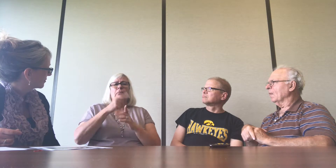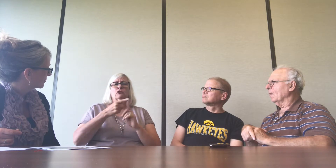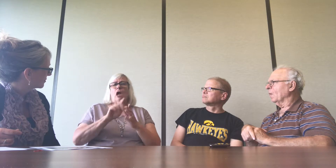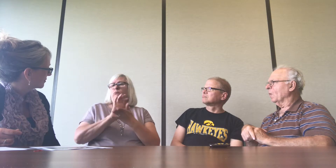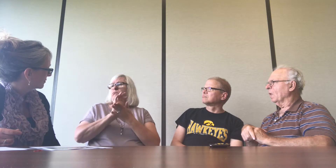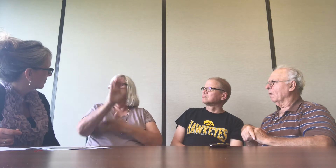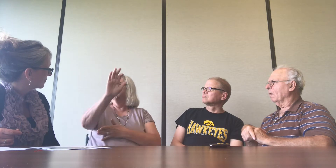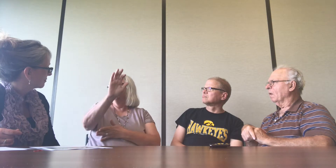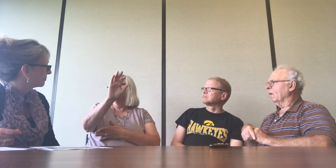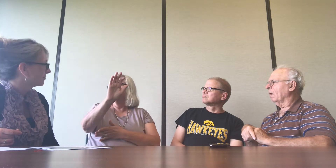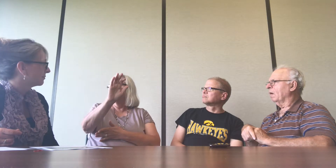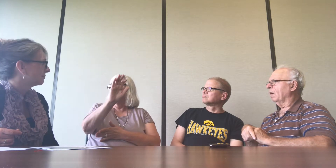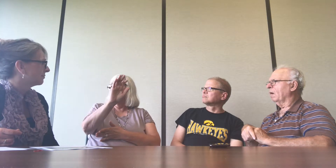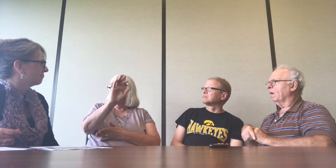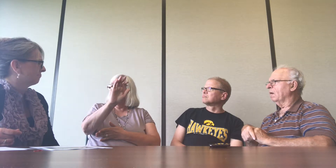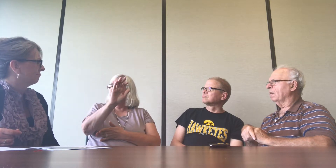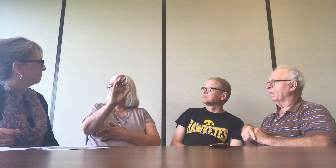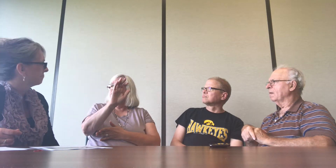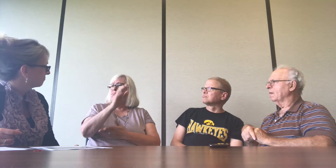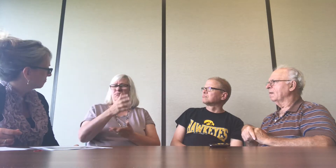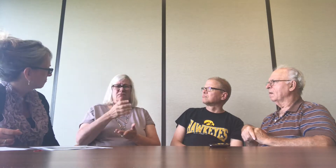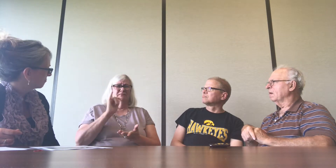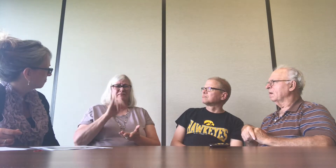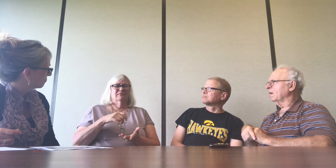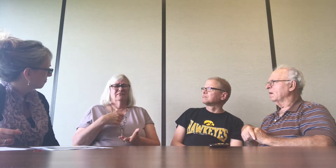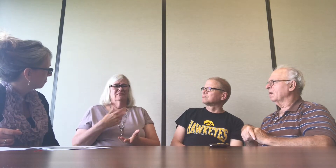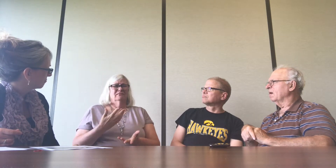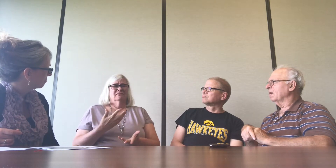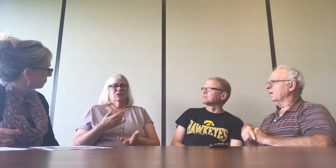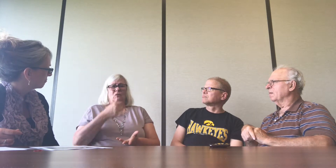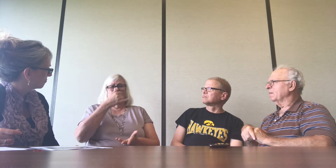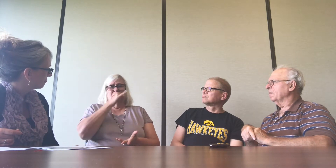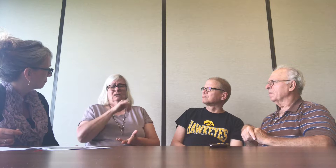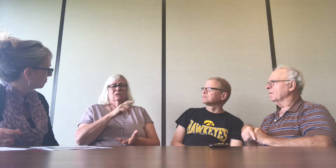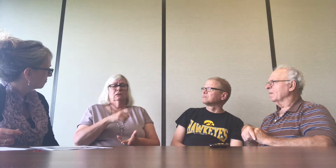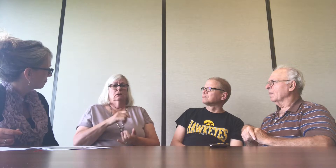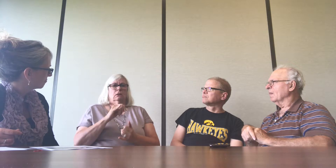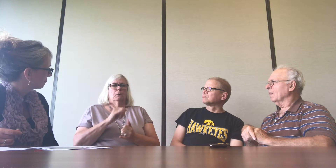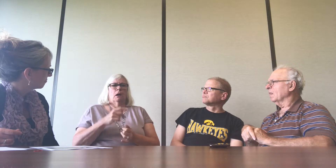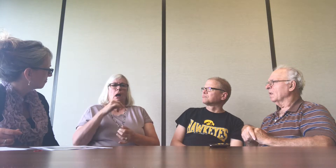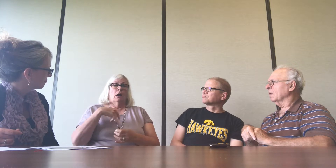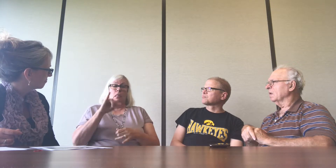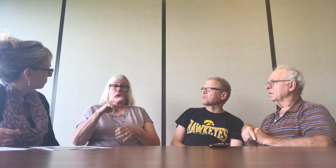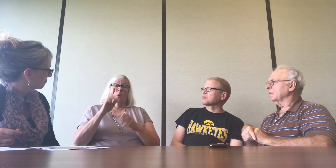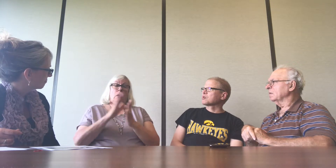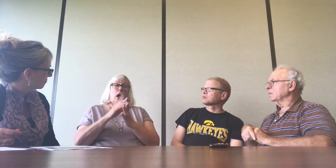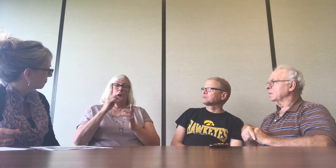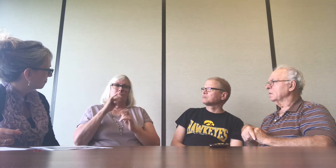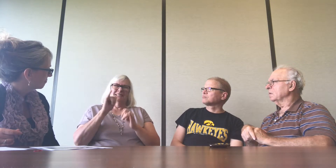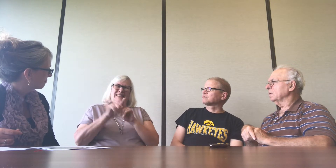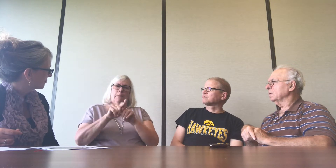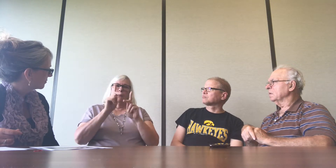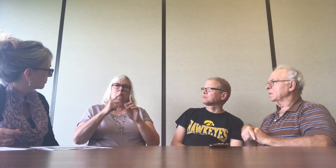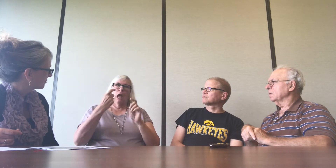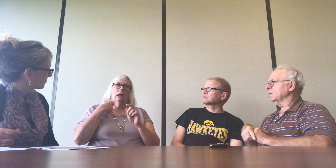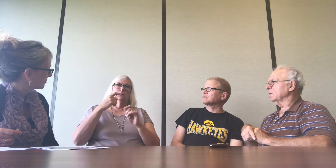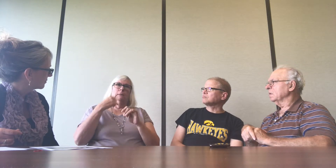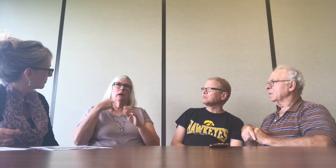be more focused on my actions and not my age. It was almost as if I would be kicked out because